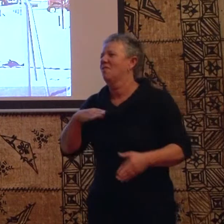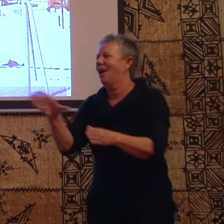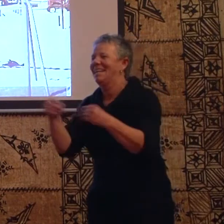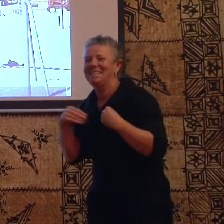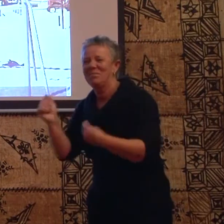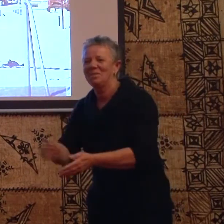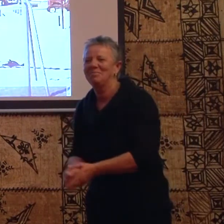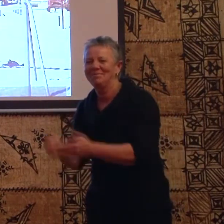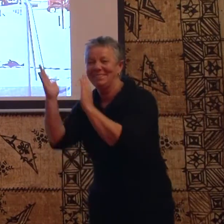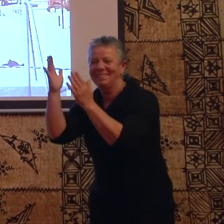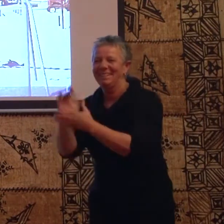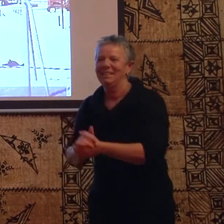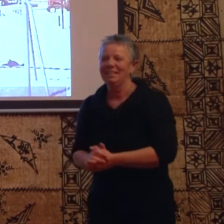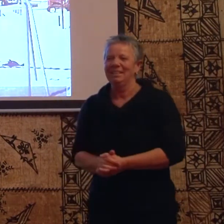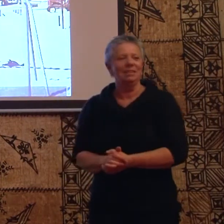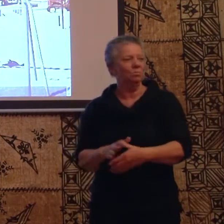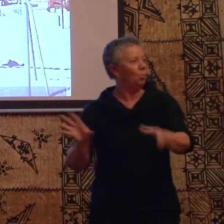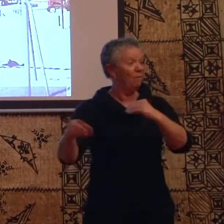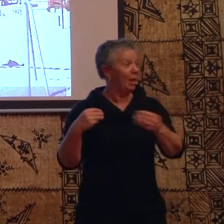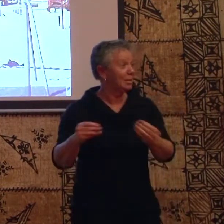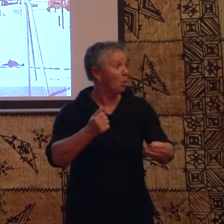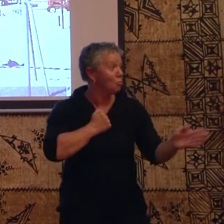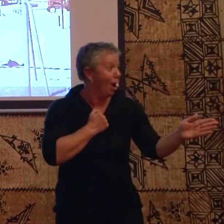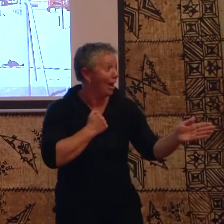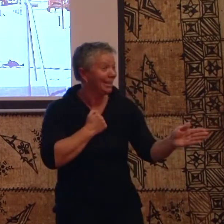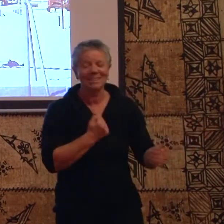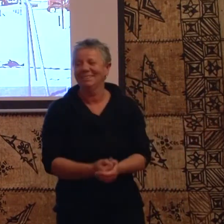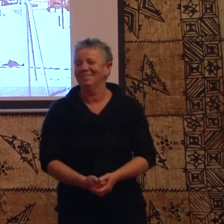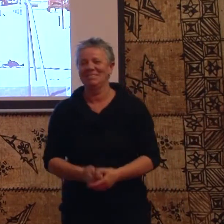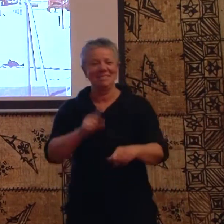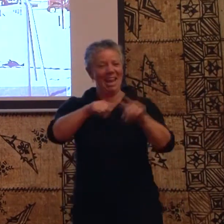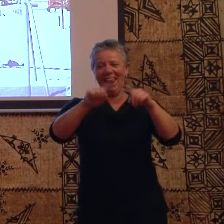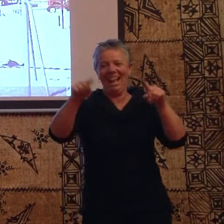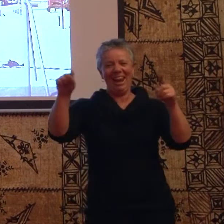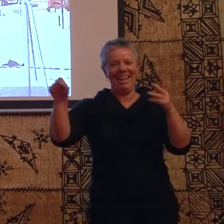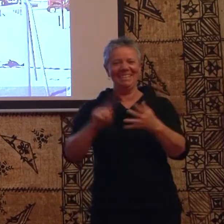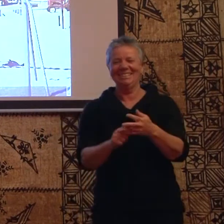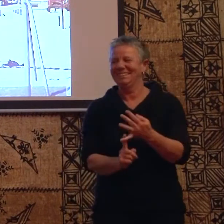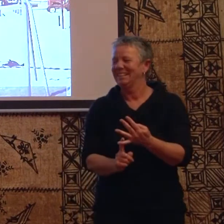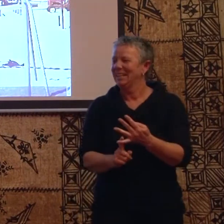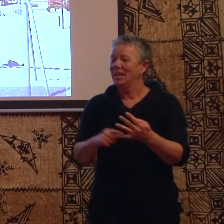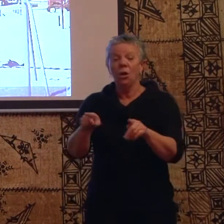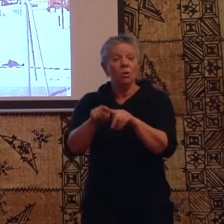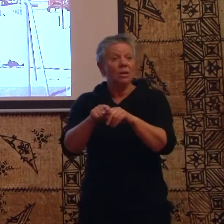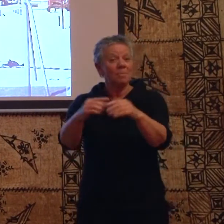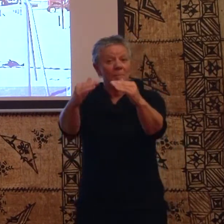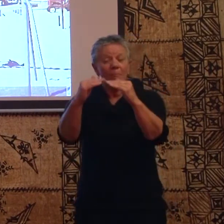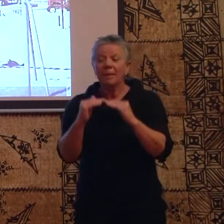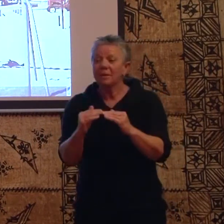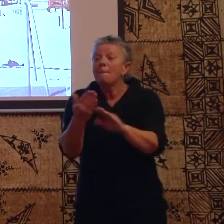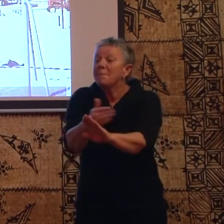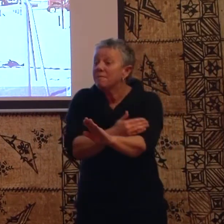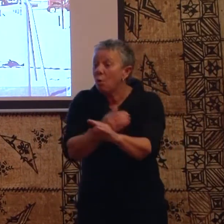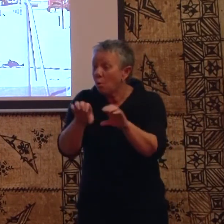very flexible here at Pachakacha Whangarei, aren't we, Matt? We've seen all sorts up here. Okay, our last presentation before the